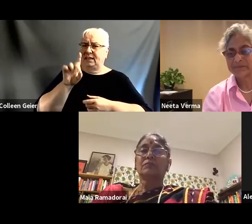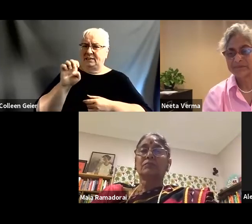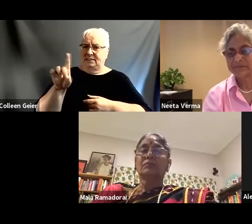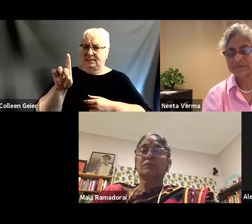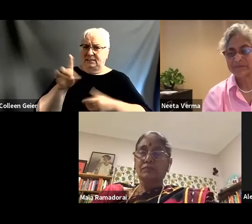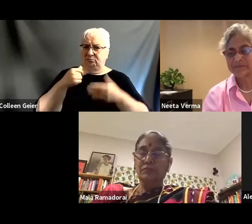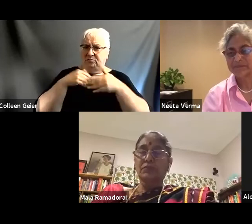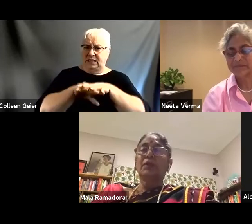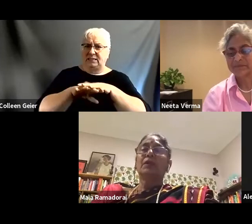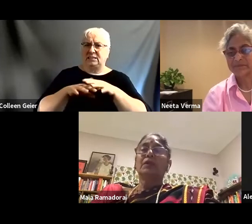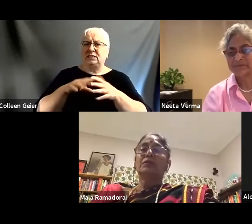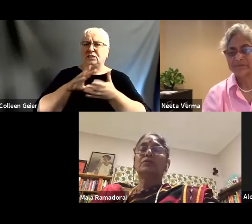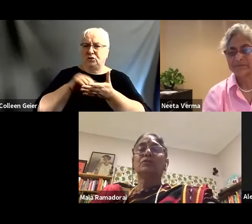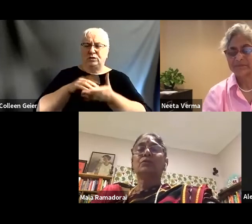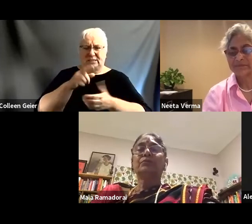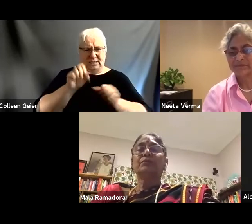well.